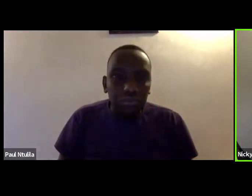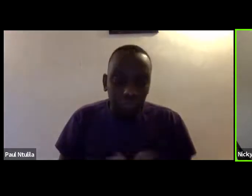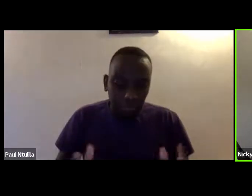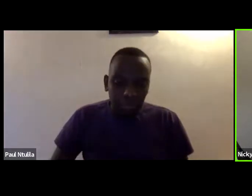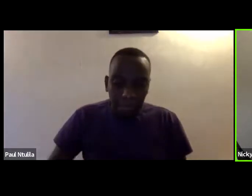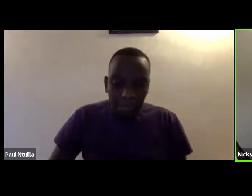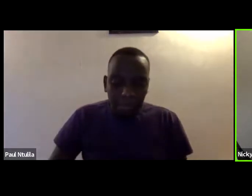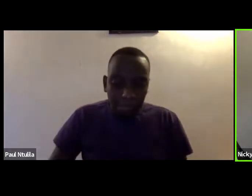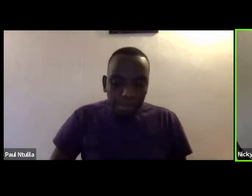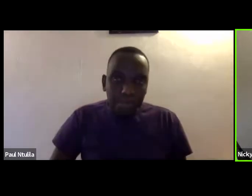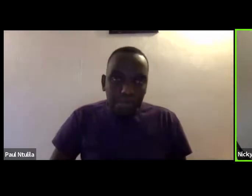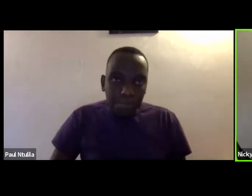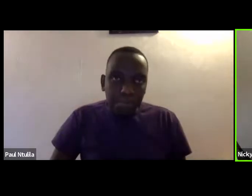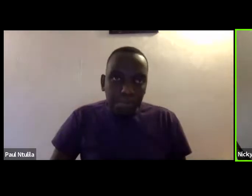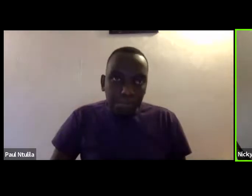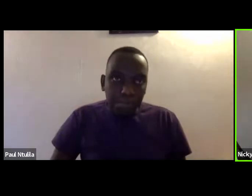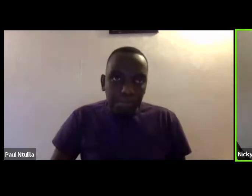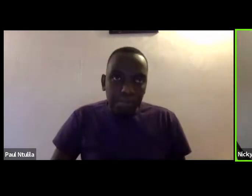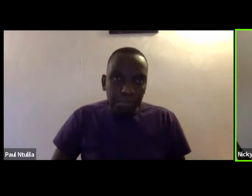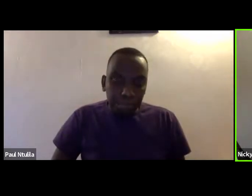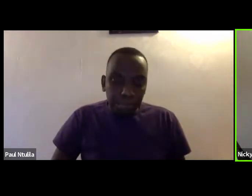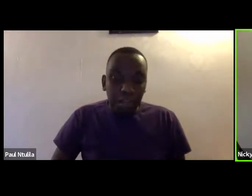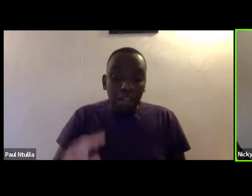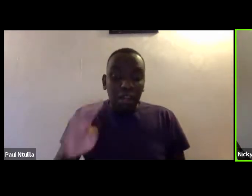actually those can reinforce the actions.